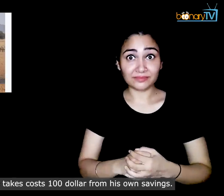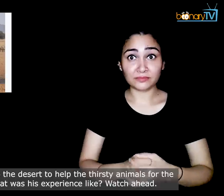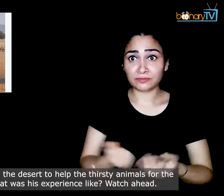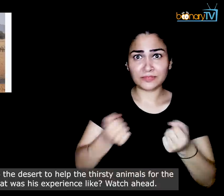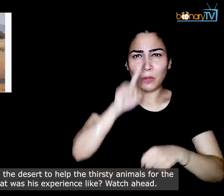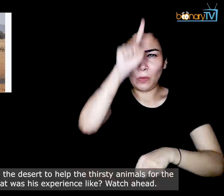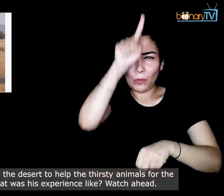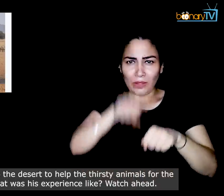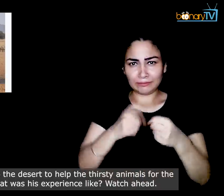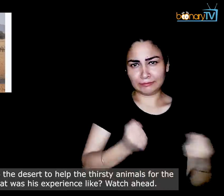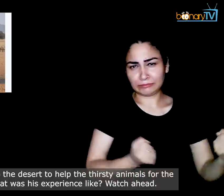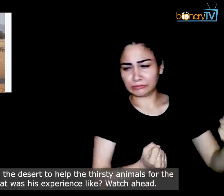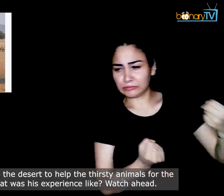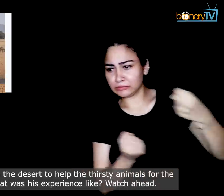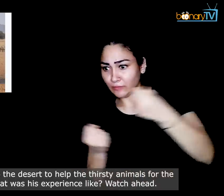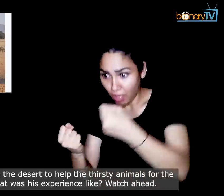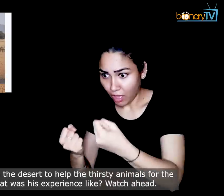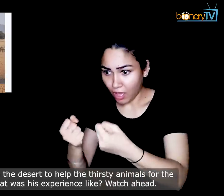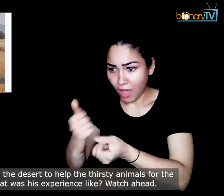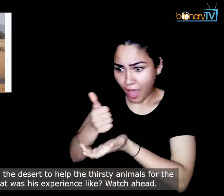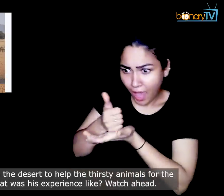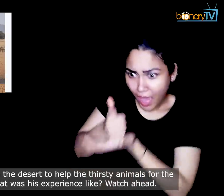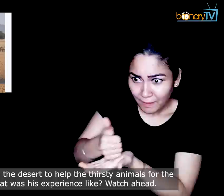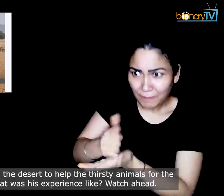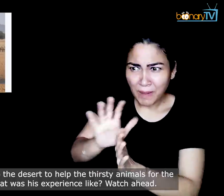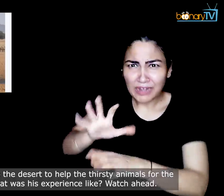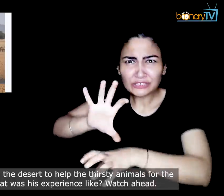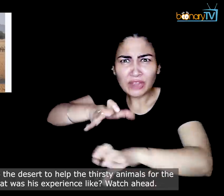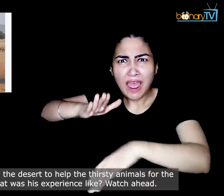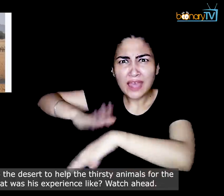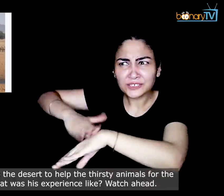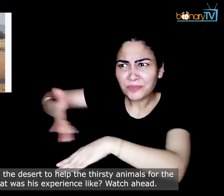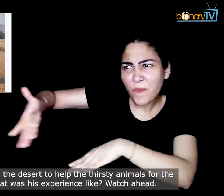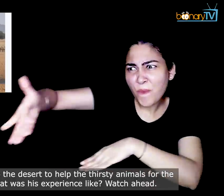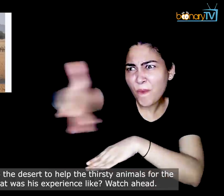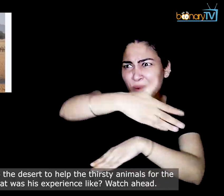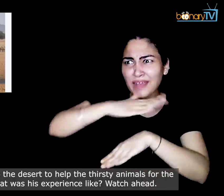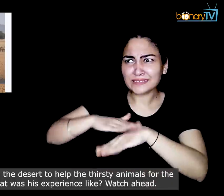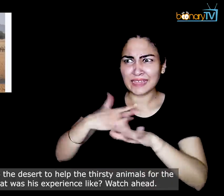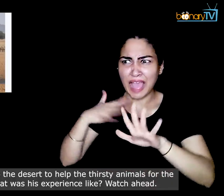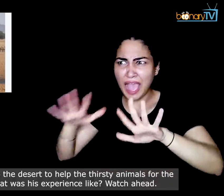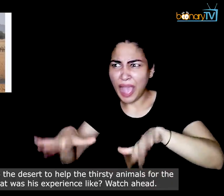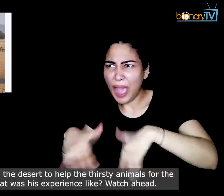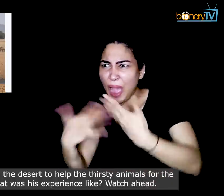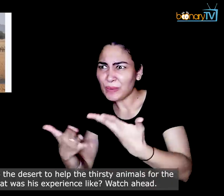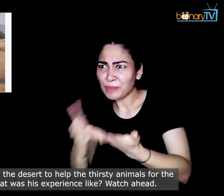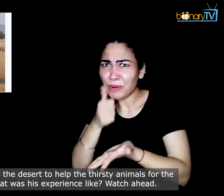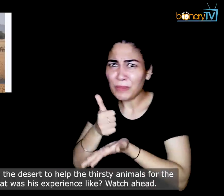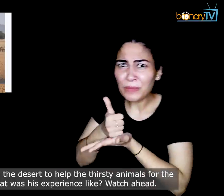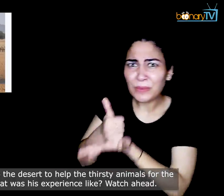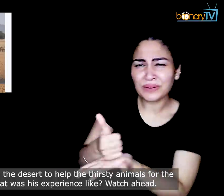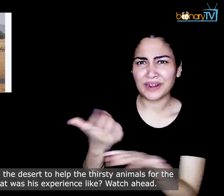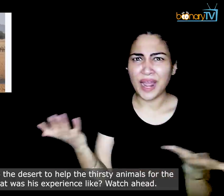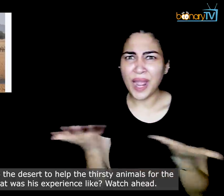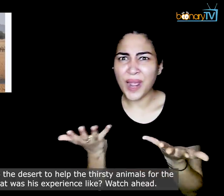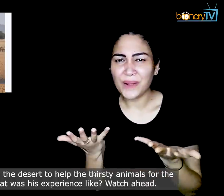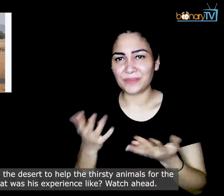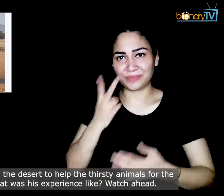When he went to the desert to help the thirsty animals for the first time, what was his experience like? Watch